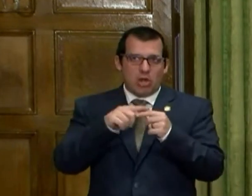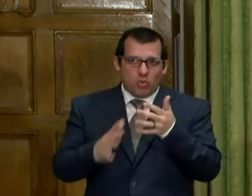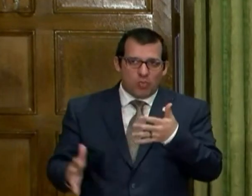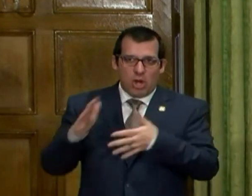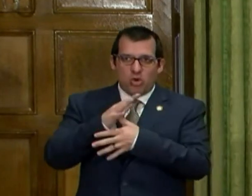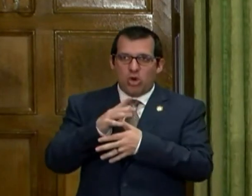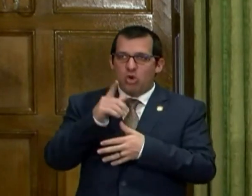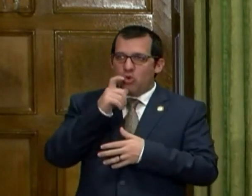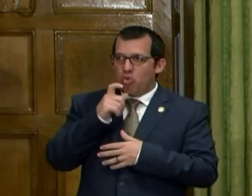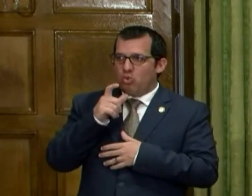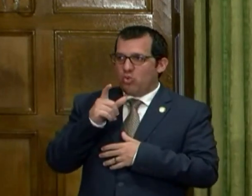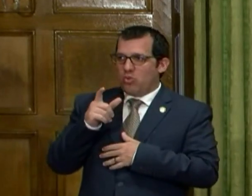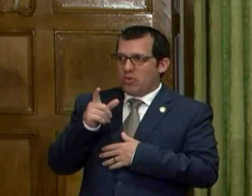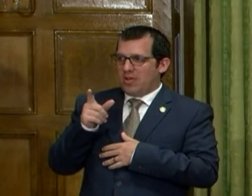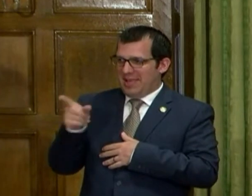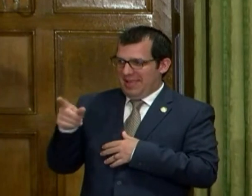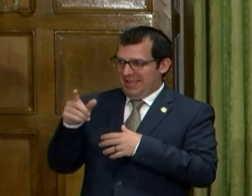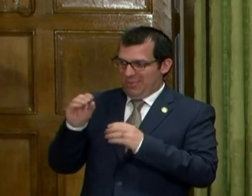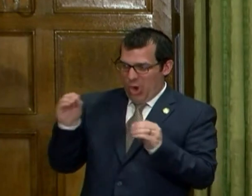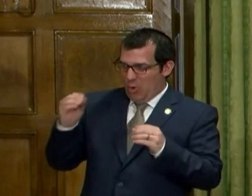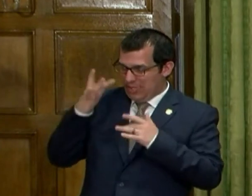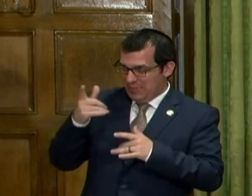does somebody who's asymptomatic get in?